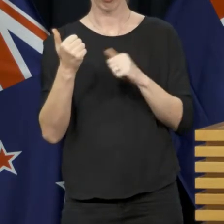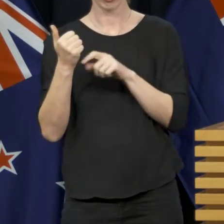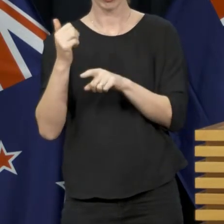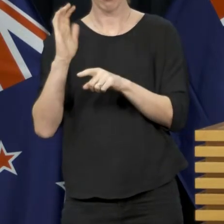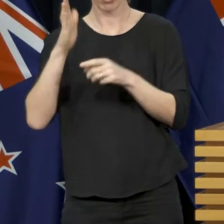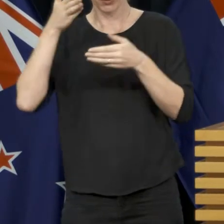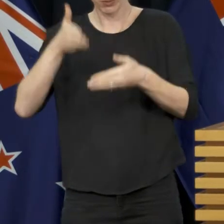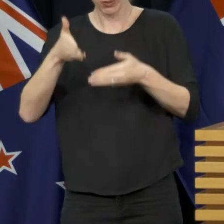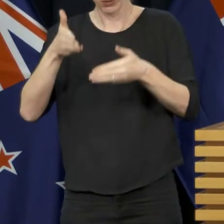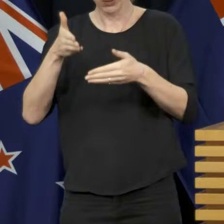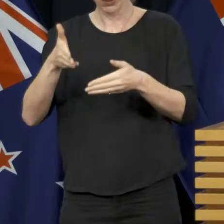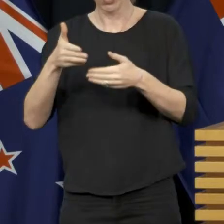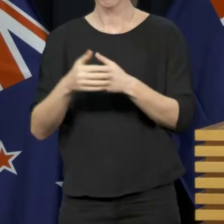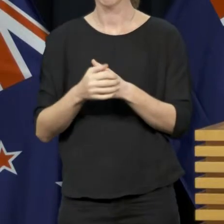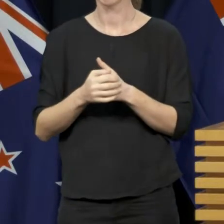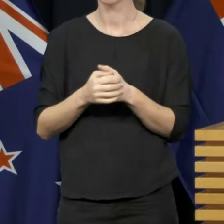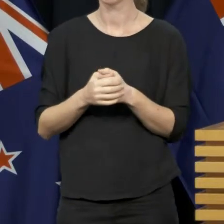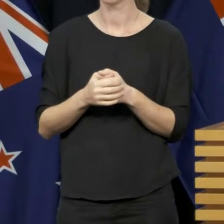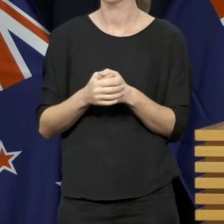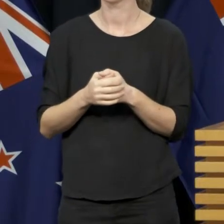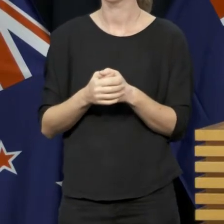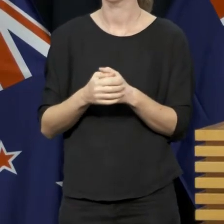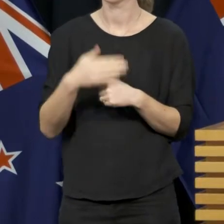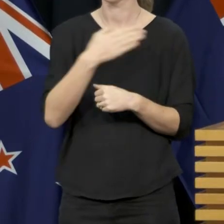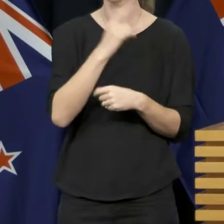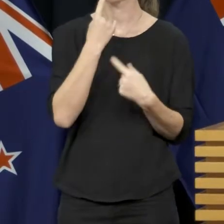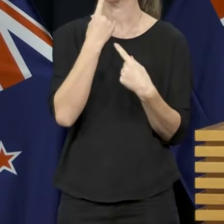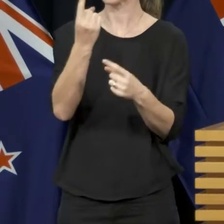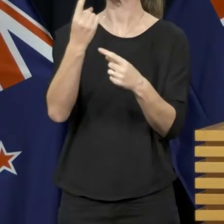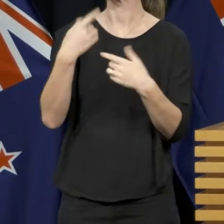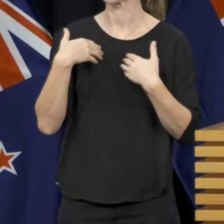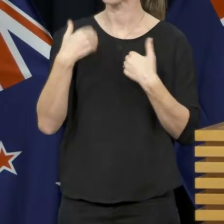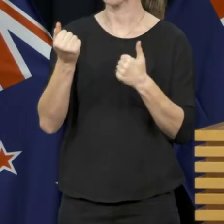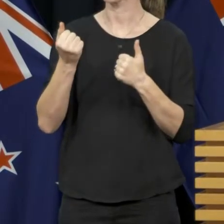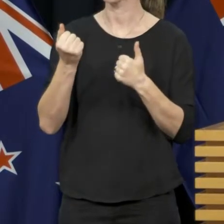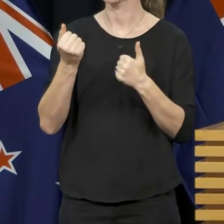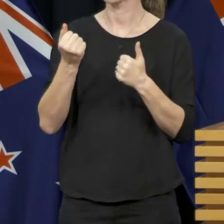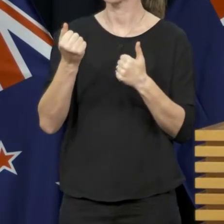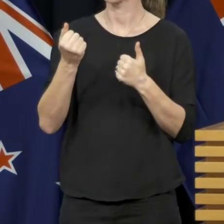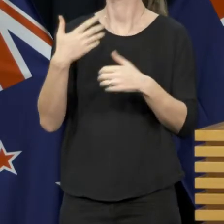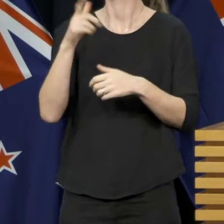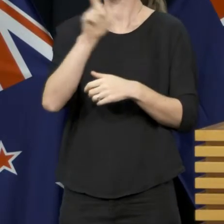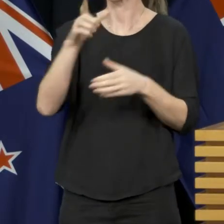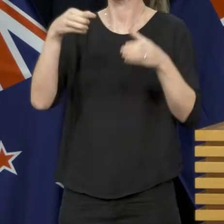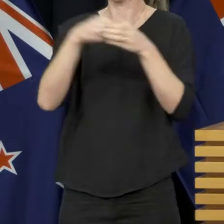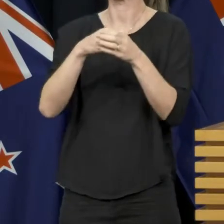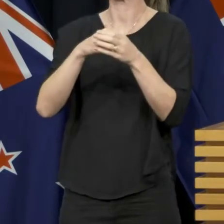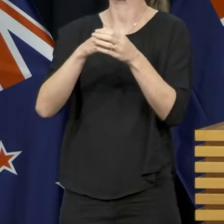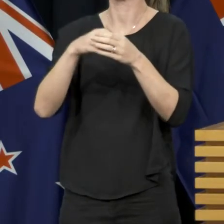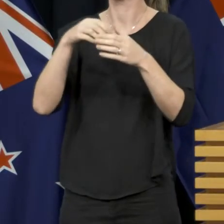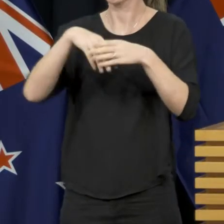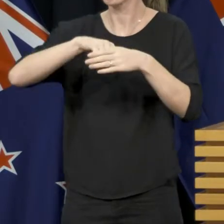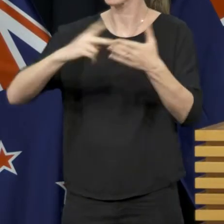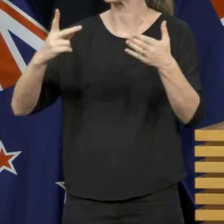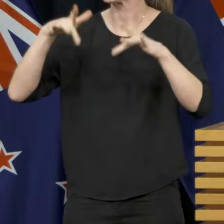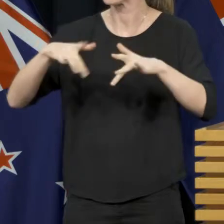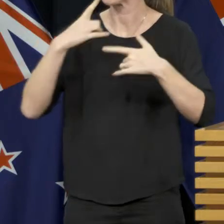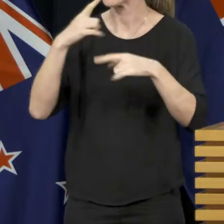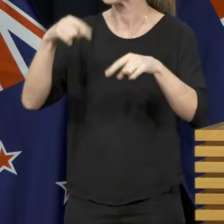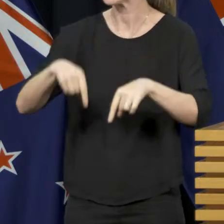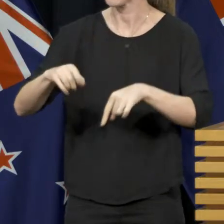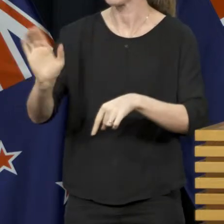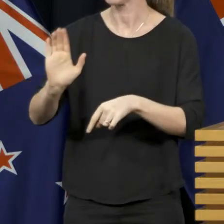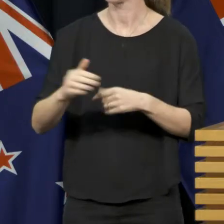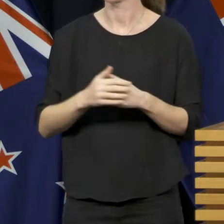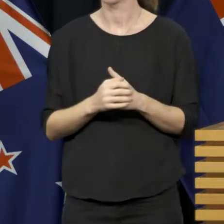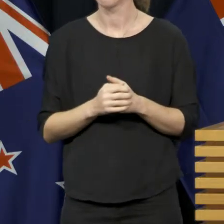nothing more consumer focused. Well, look, we're not going to announce the Labor Party Health Manifesto here today. Relationship with Dr. Ashley